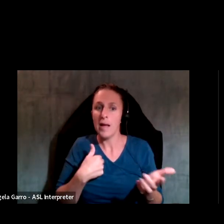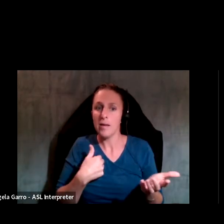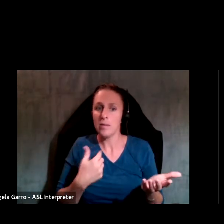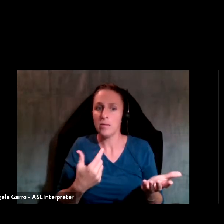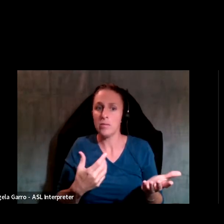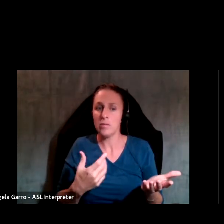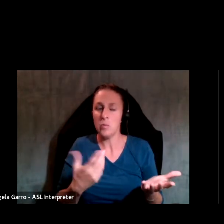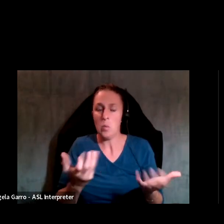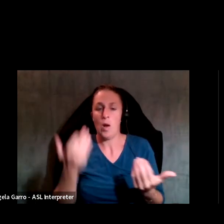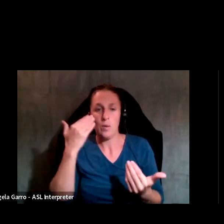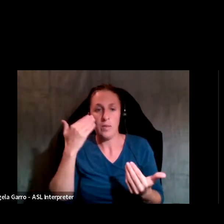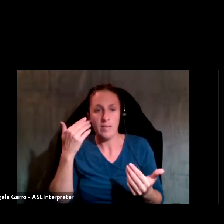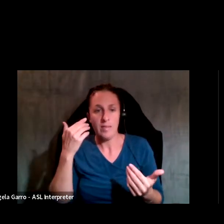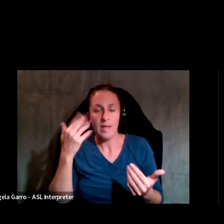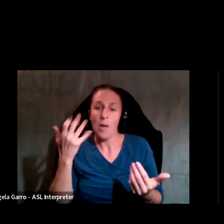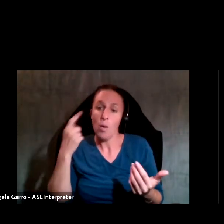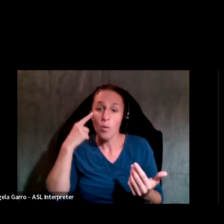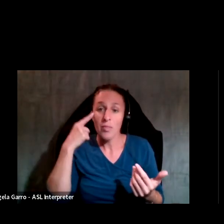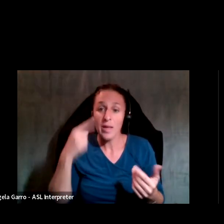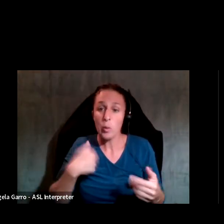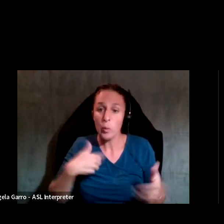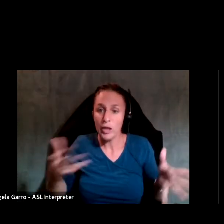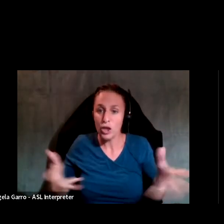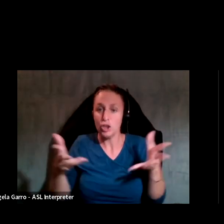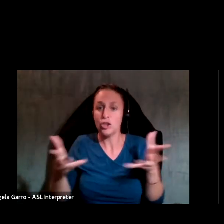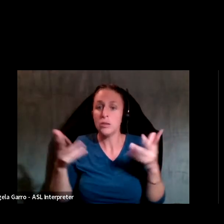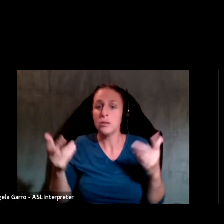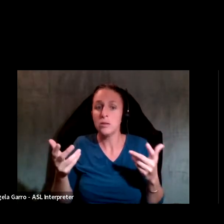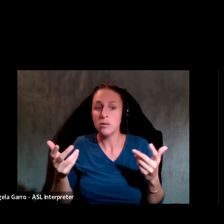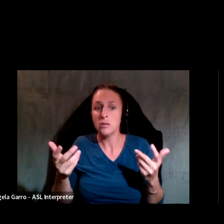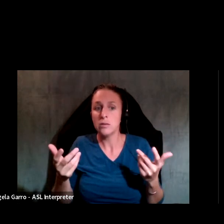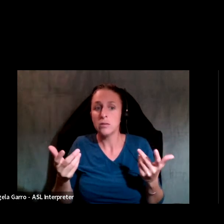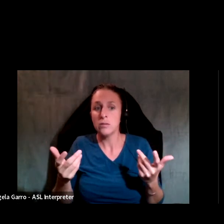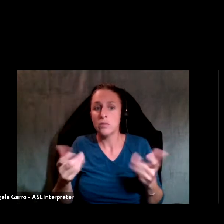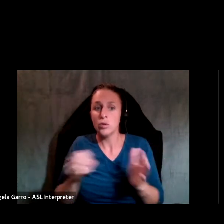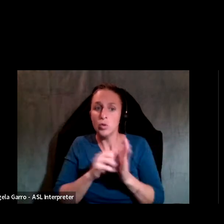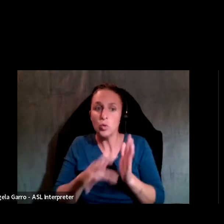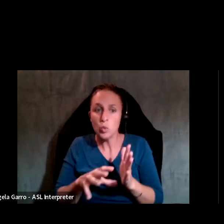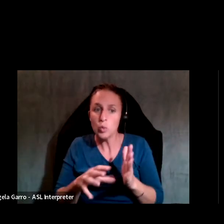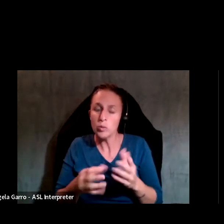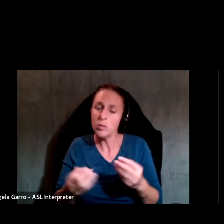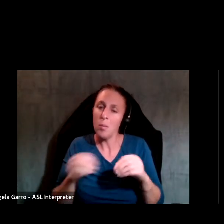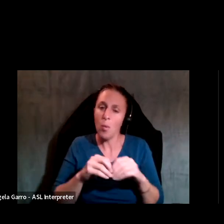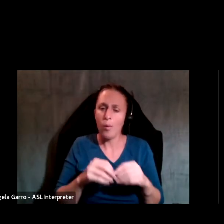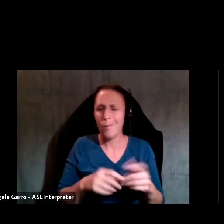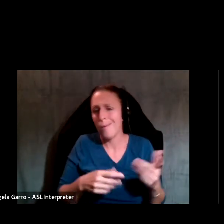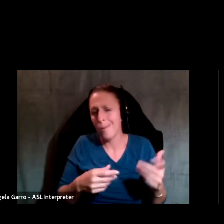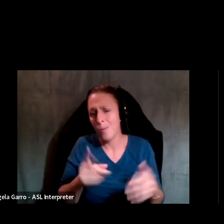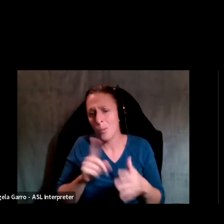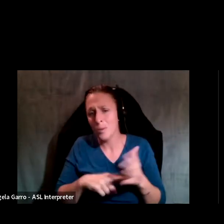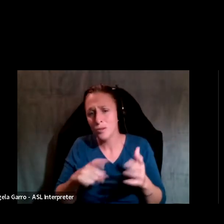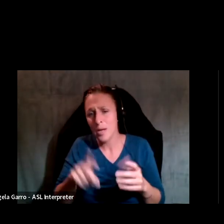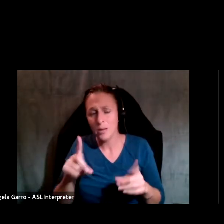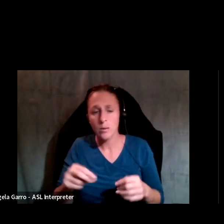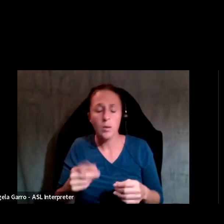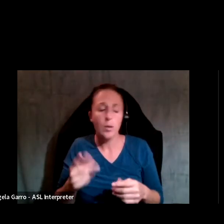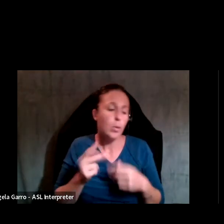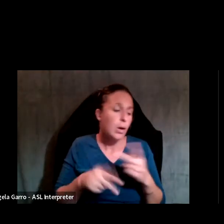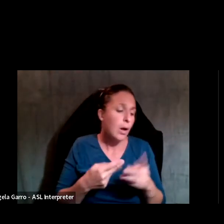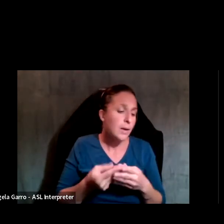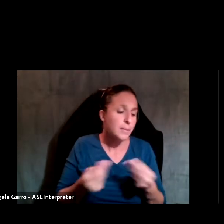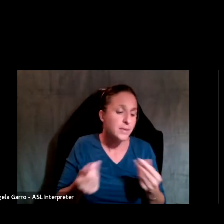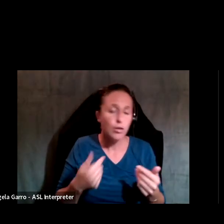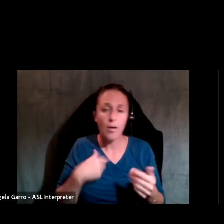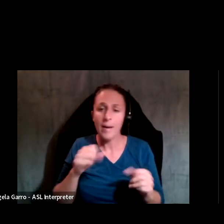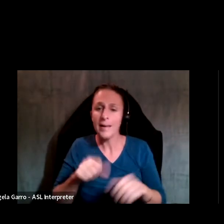encourage, the students that maybe just want to know what should I be doing or what kind of materials are out there that I can set